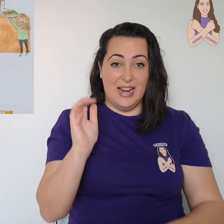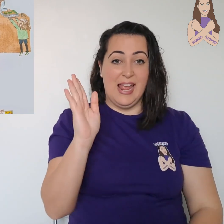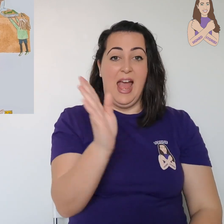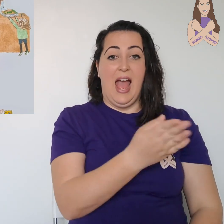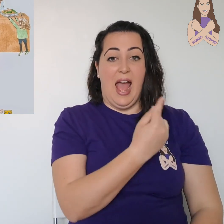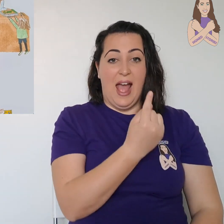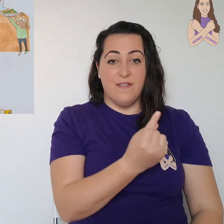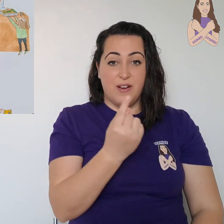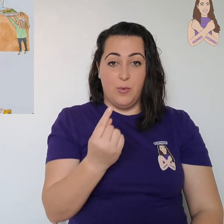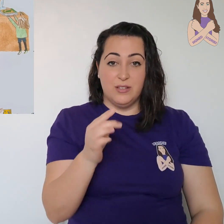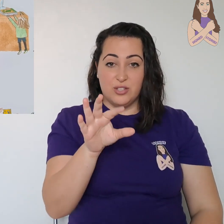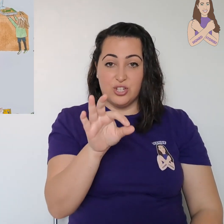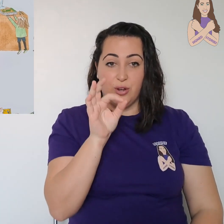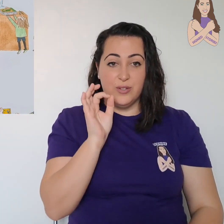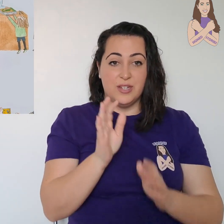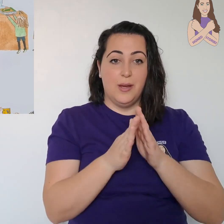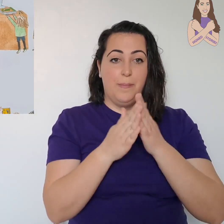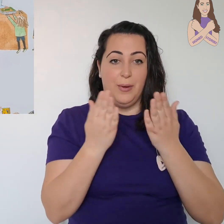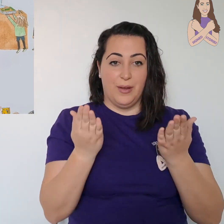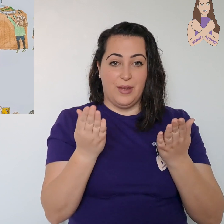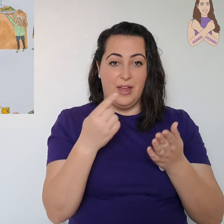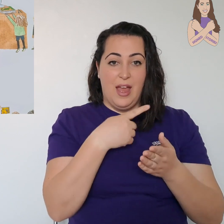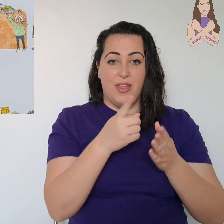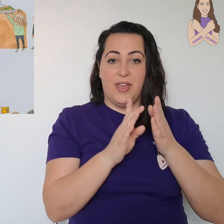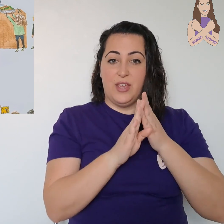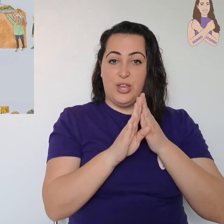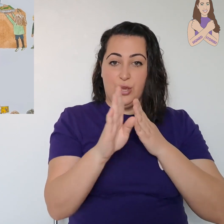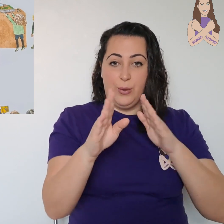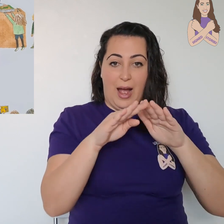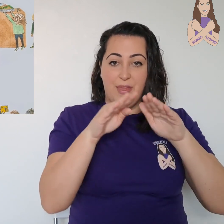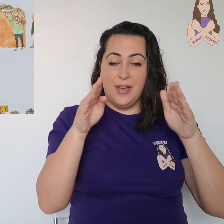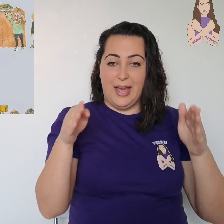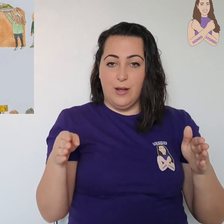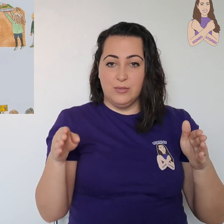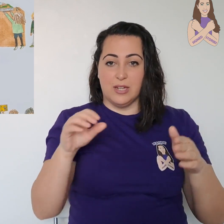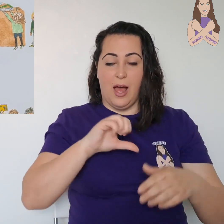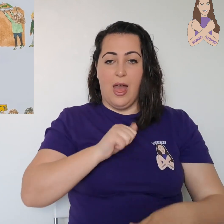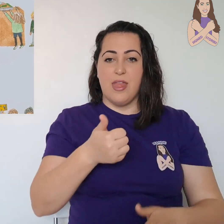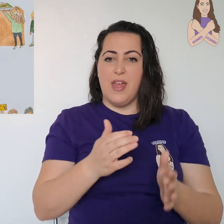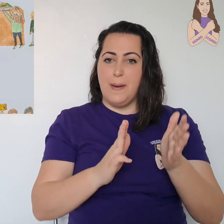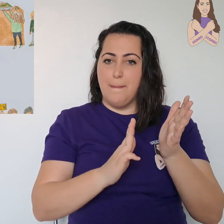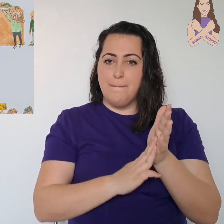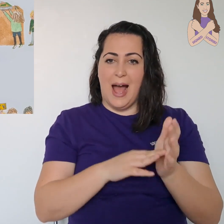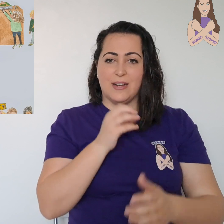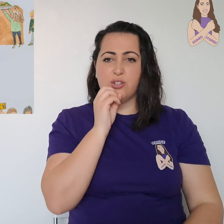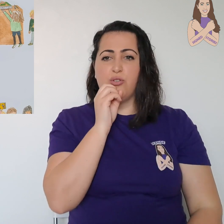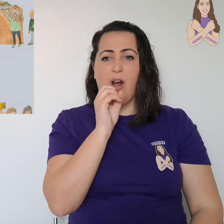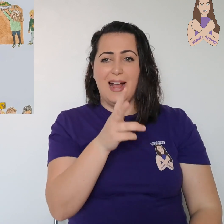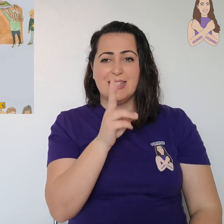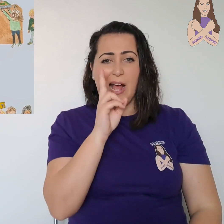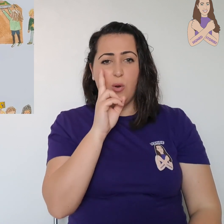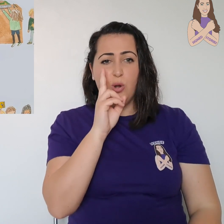Finally, everyone's chosen a book. They queue at the counter, then Matt cries out,